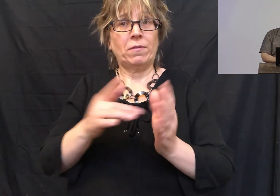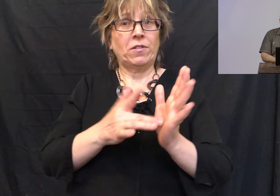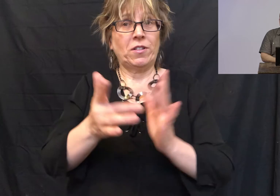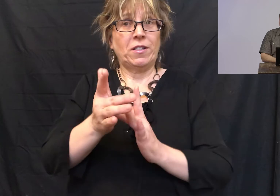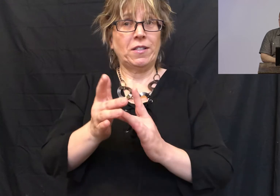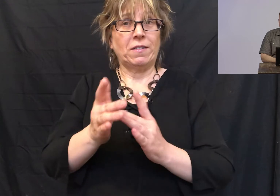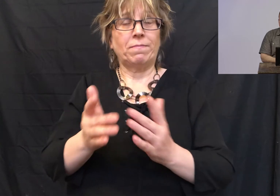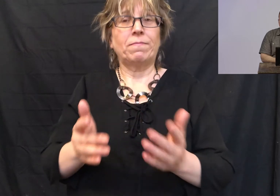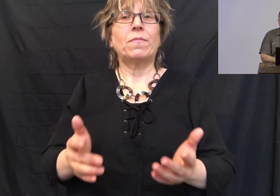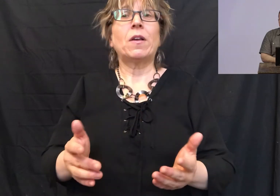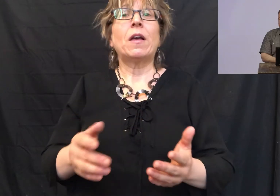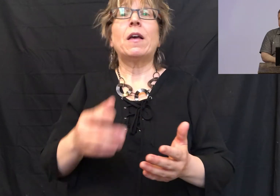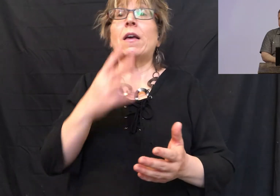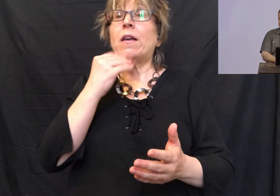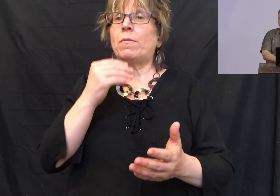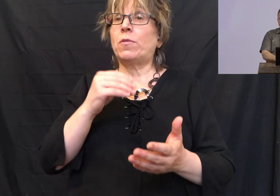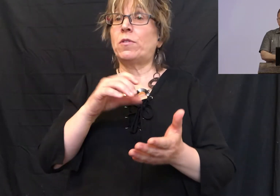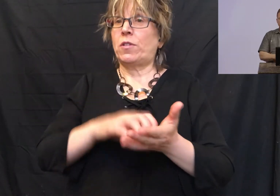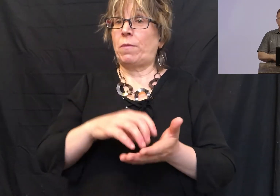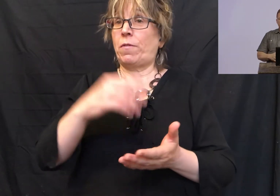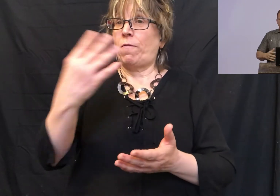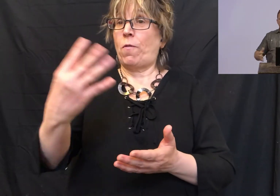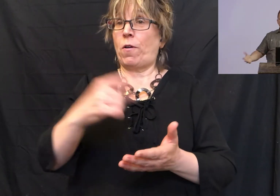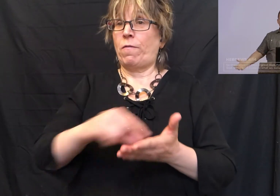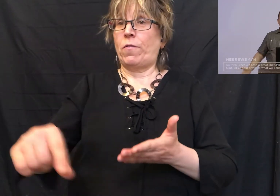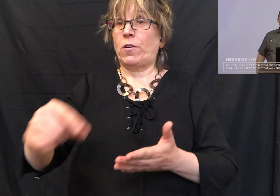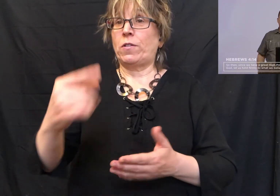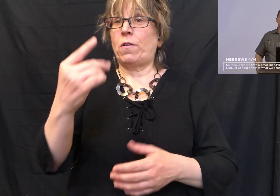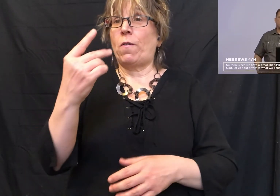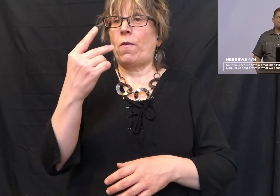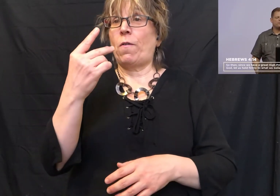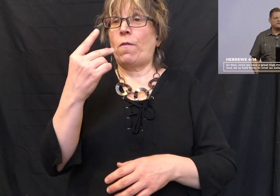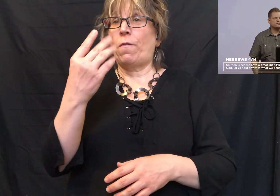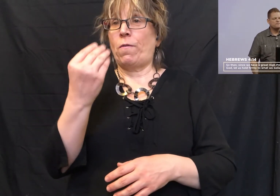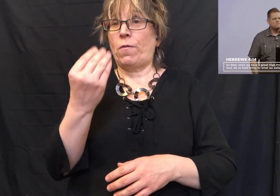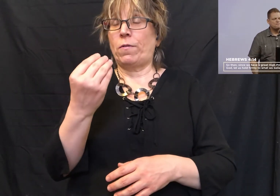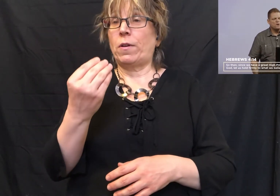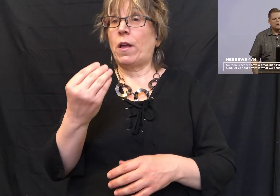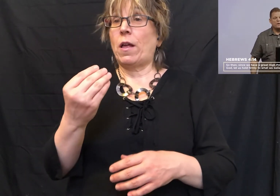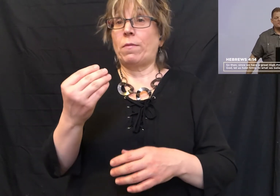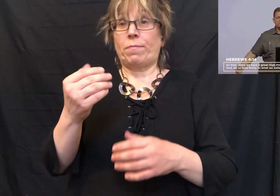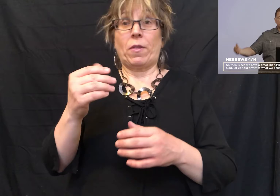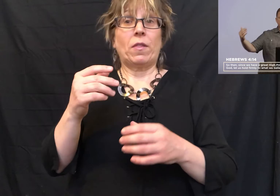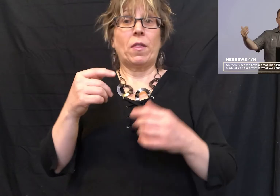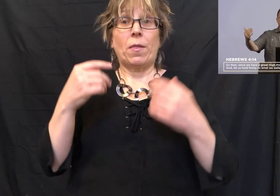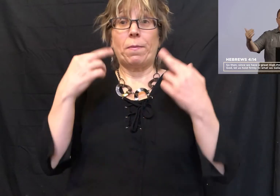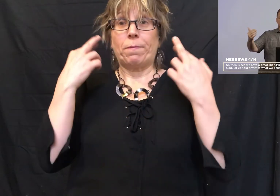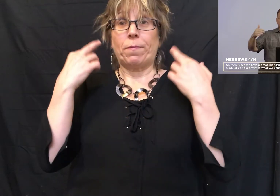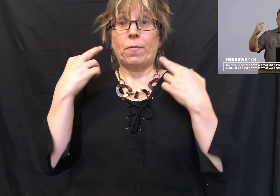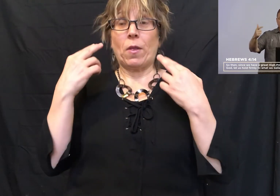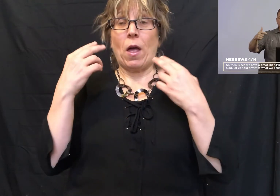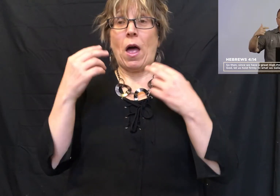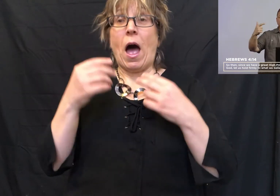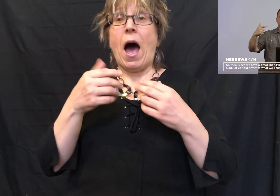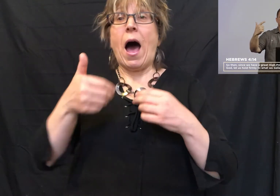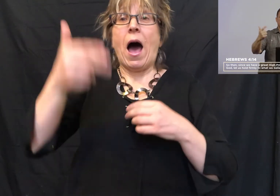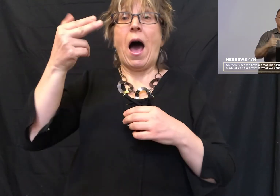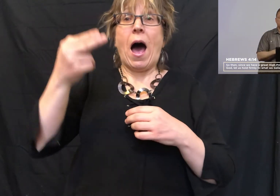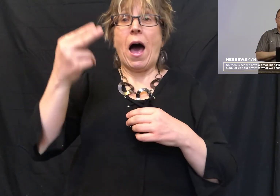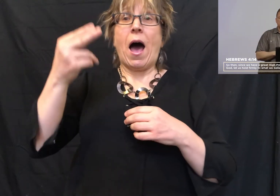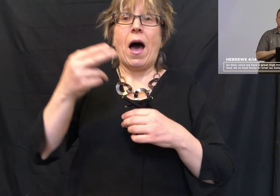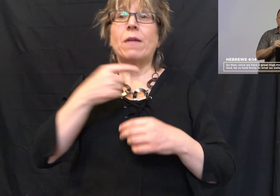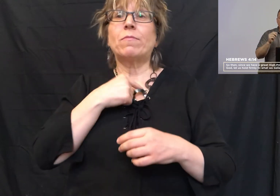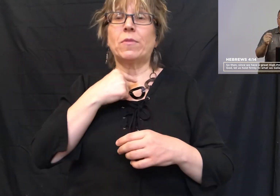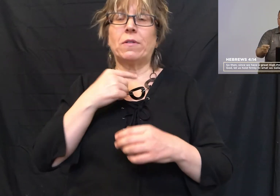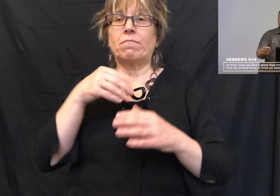good. Hebrews chapter 4, verse 14. It says this, since we have a great high priest who has entered heaven, Jesus the Son of